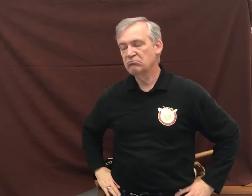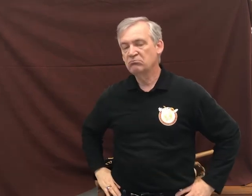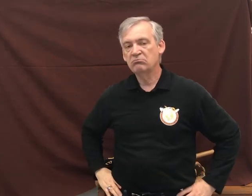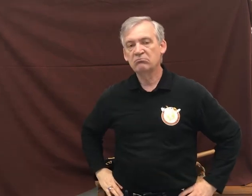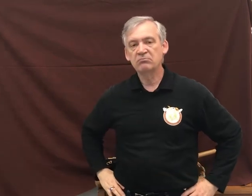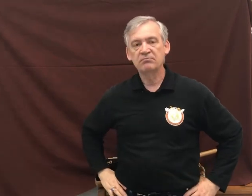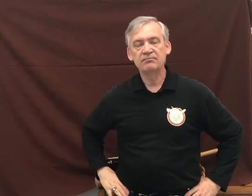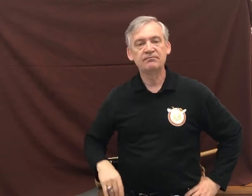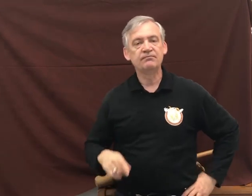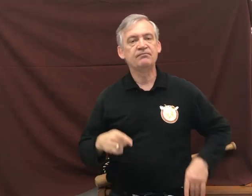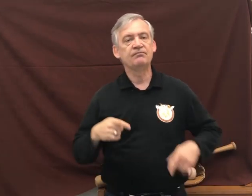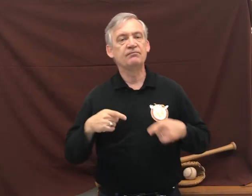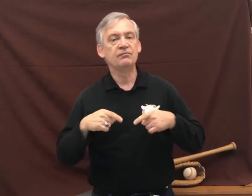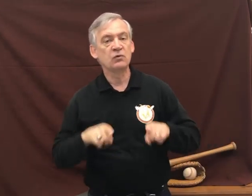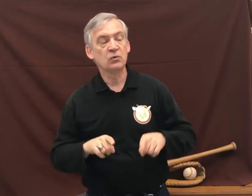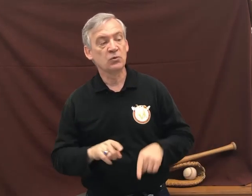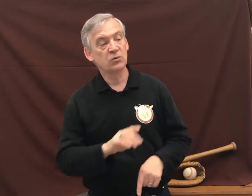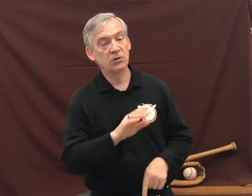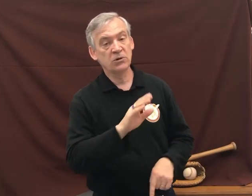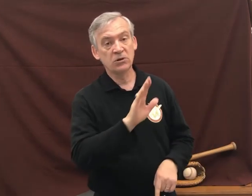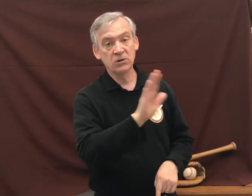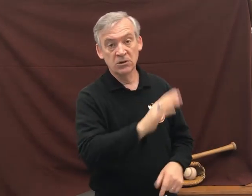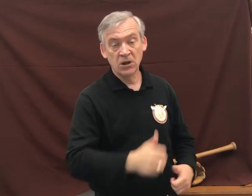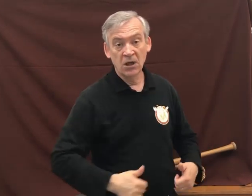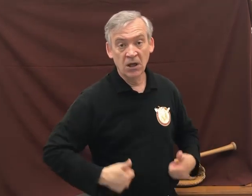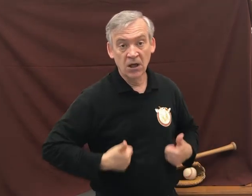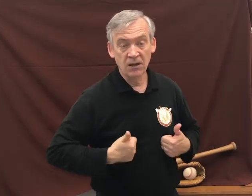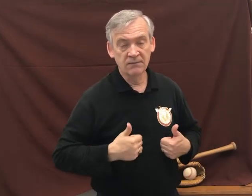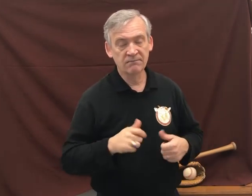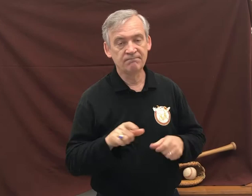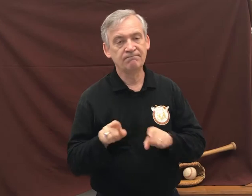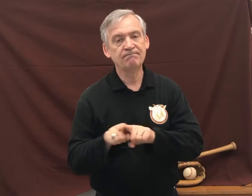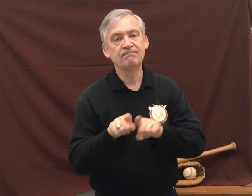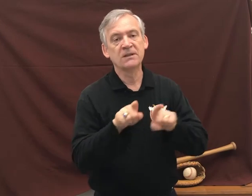Throughout his life, my father also experienced the cruelty of prejudice.